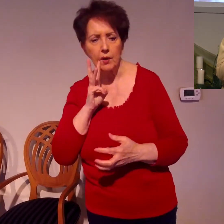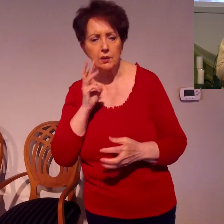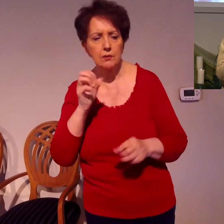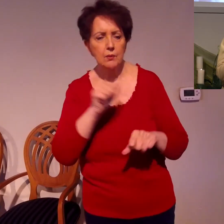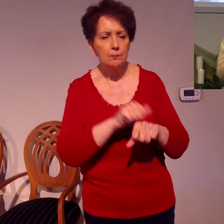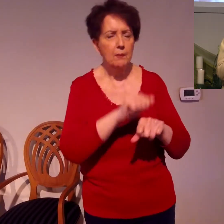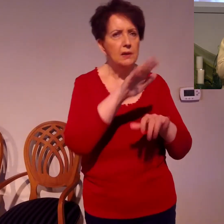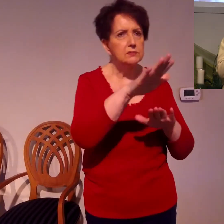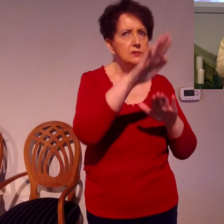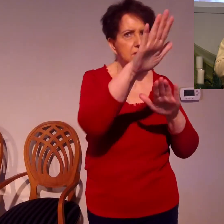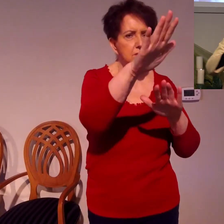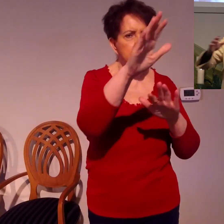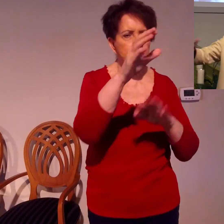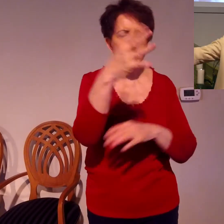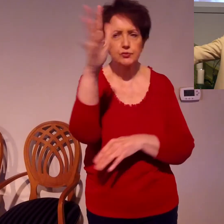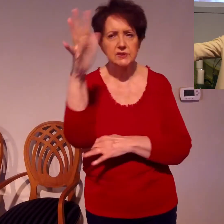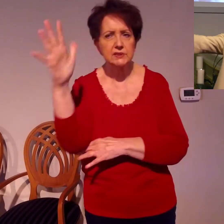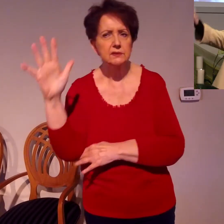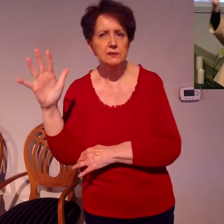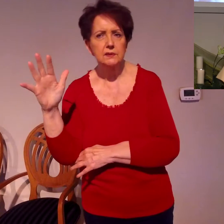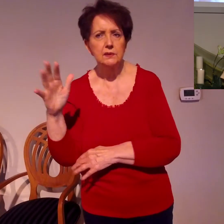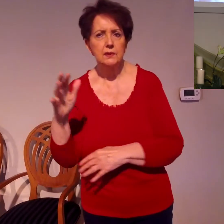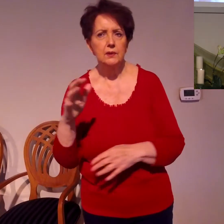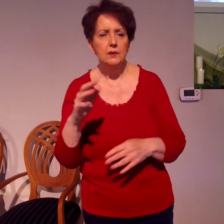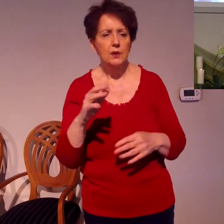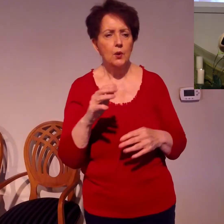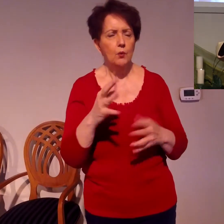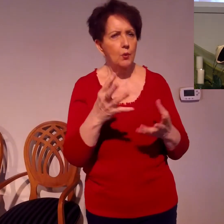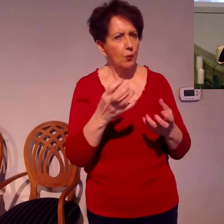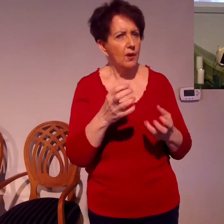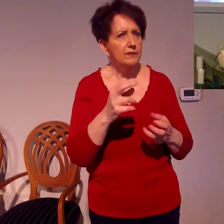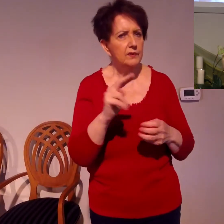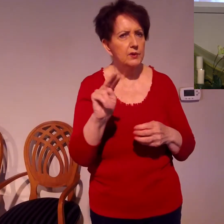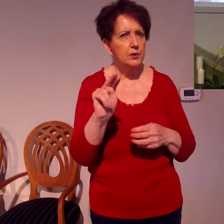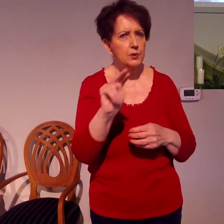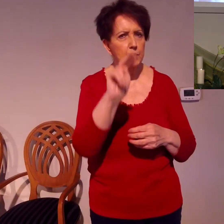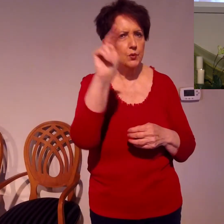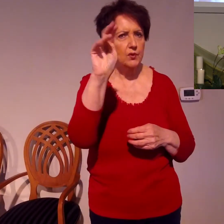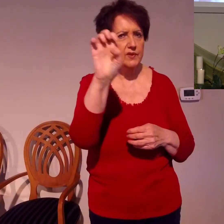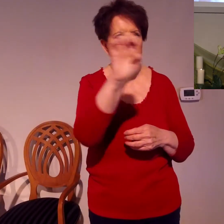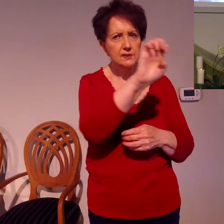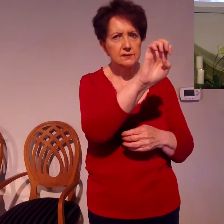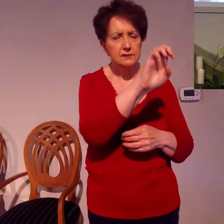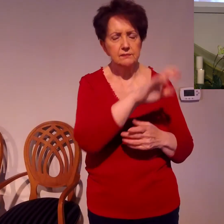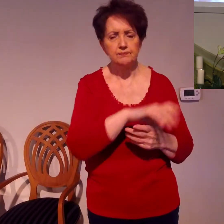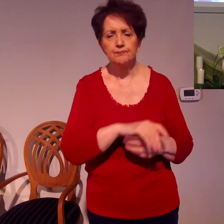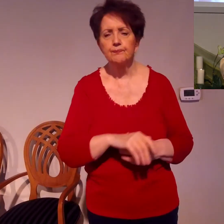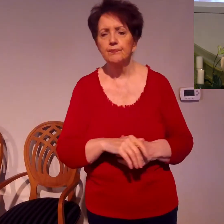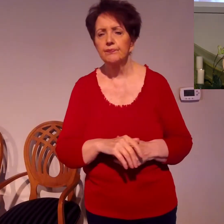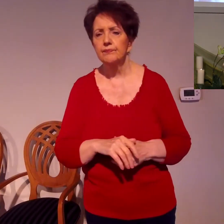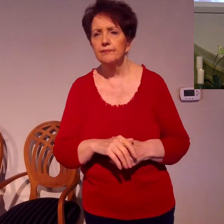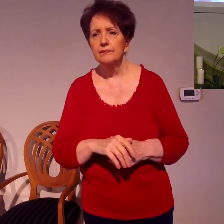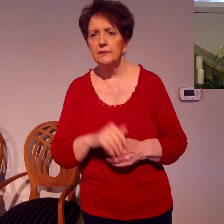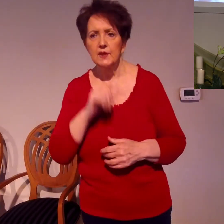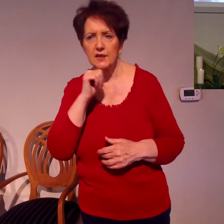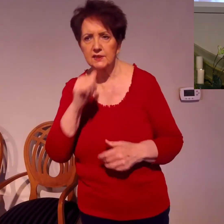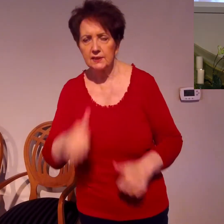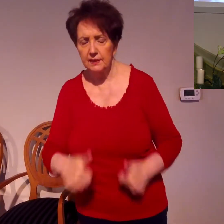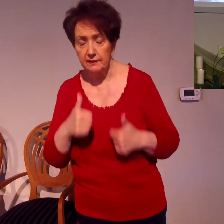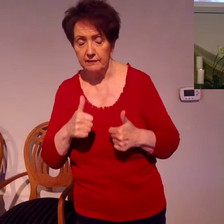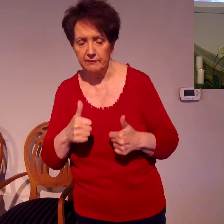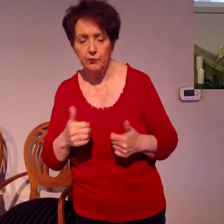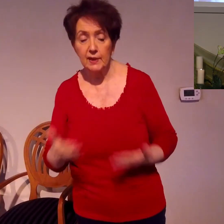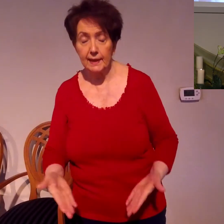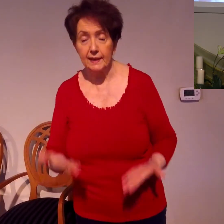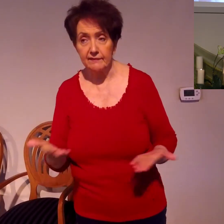trees. And we want to be somewhere in the Northeast. Not to go, live. So don't worry. We're here in Dallas.